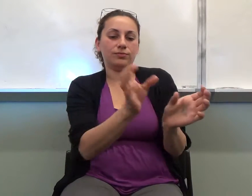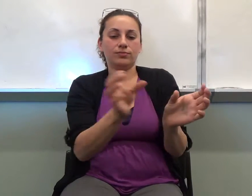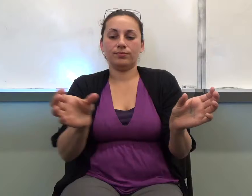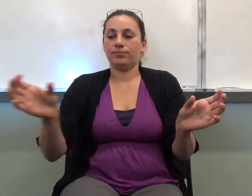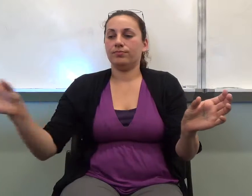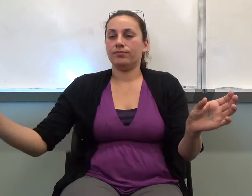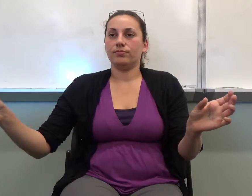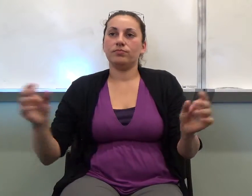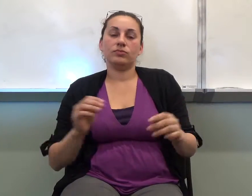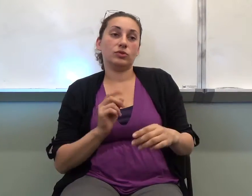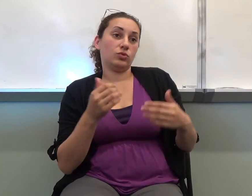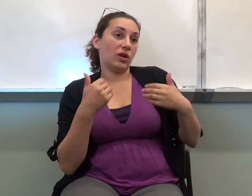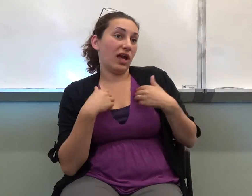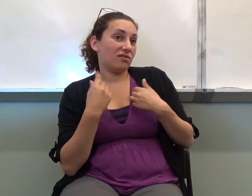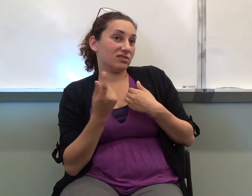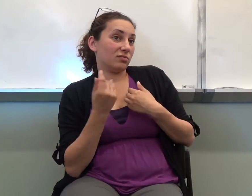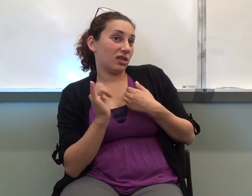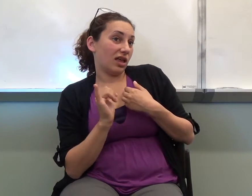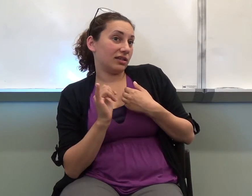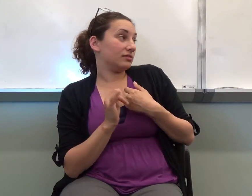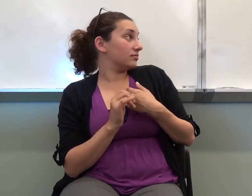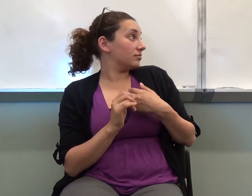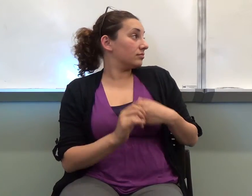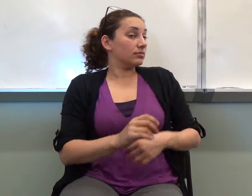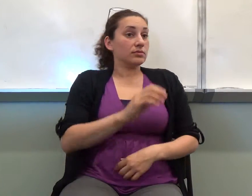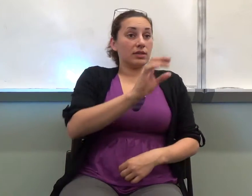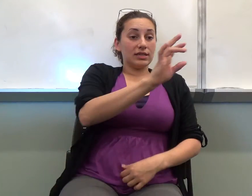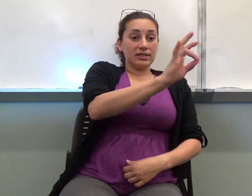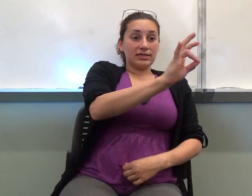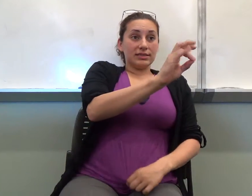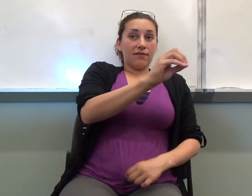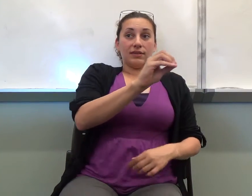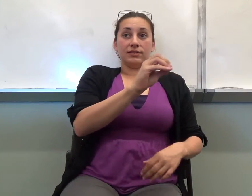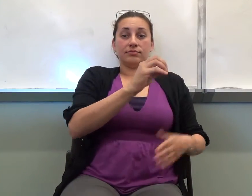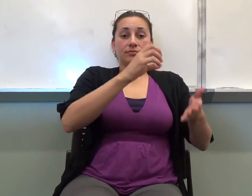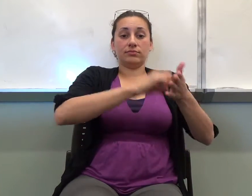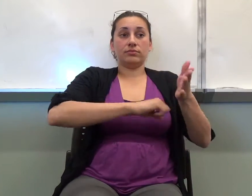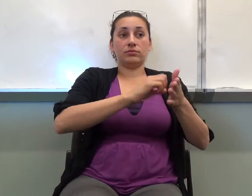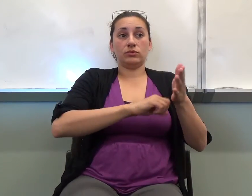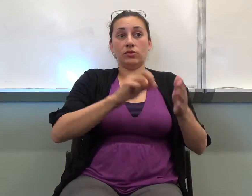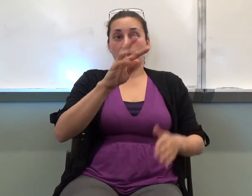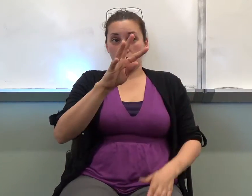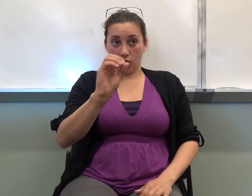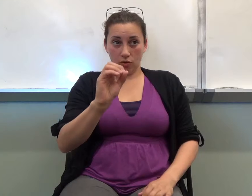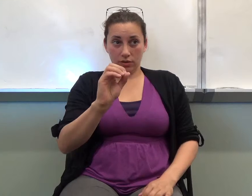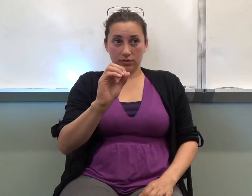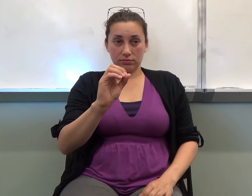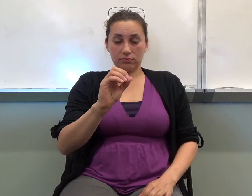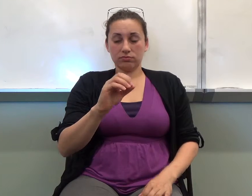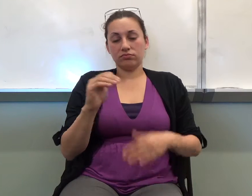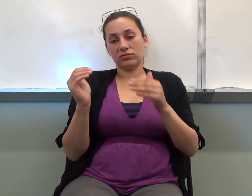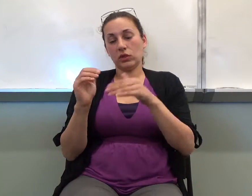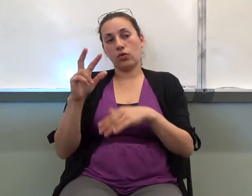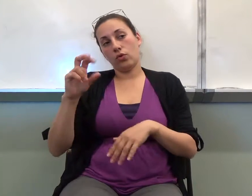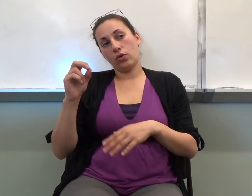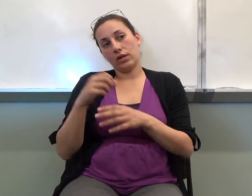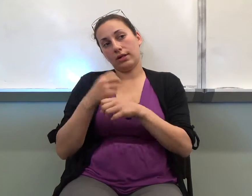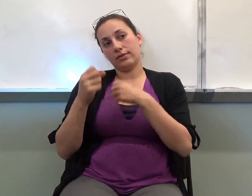So if you take something like 70 and subtract 40, you get 30 years you've got to